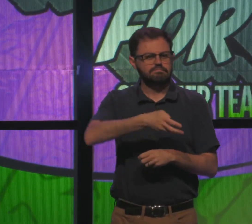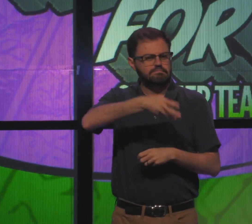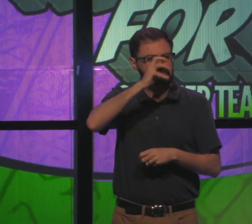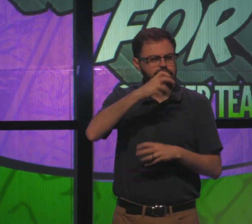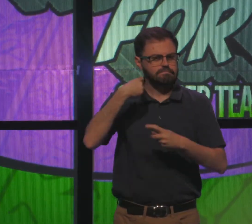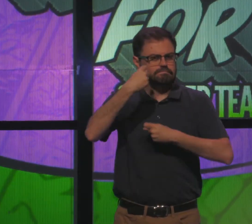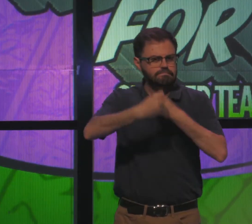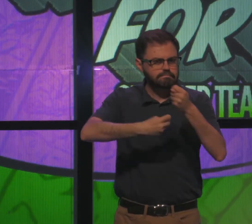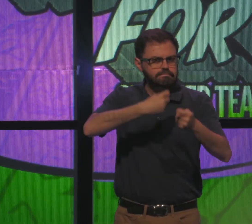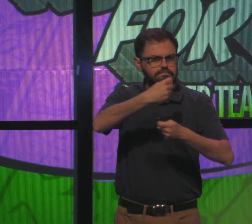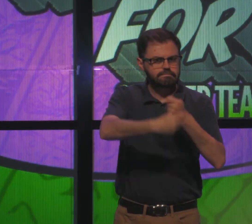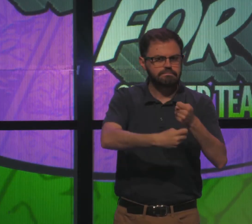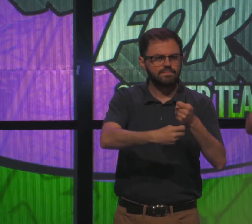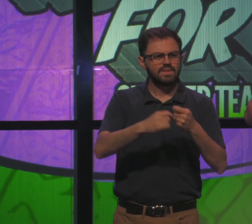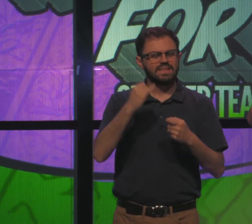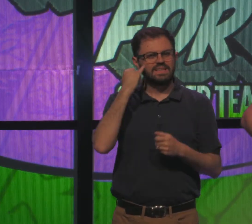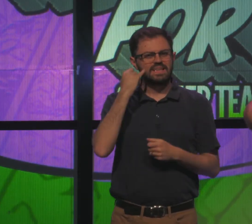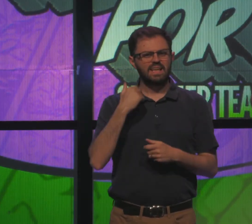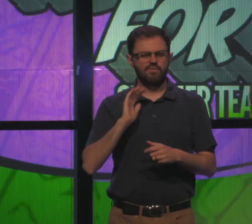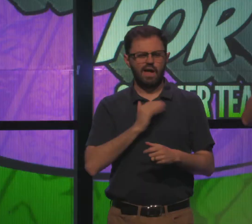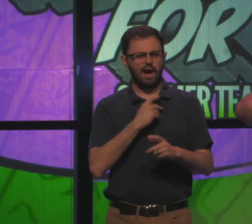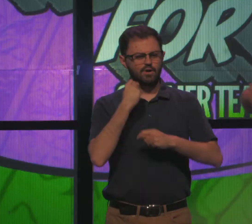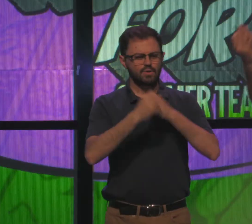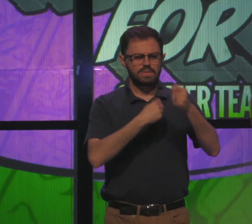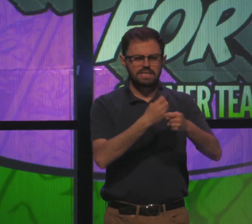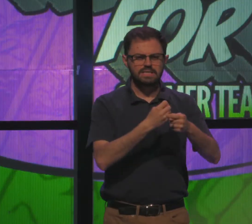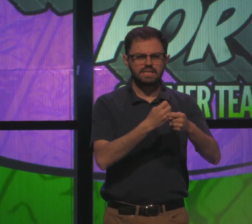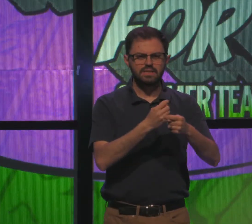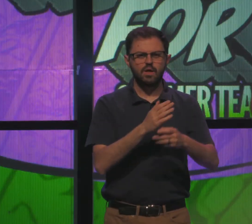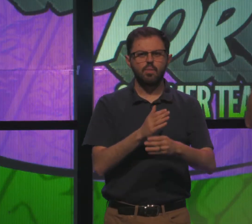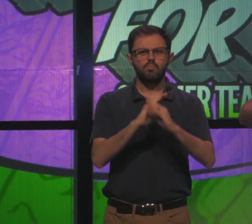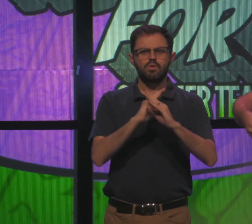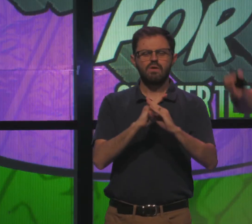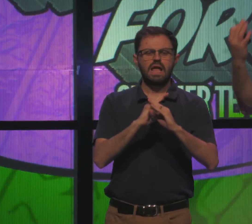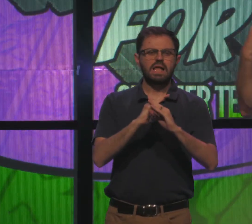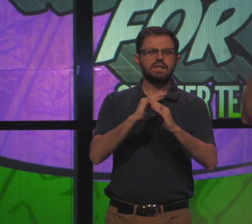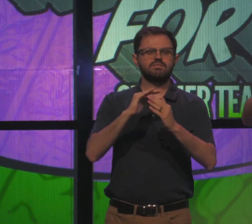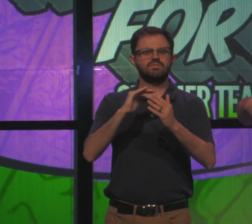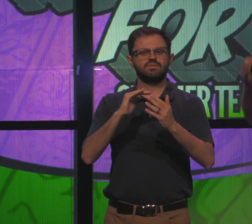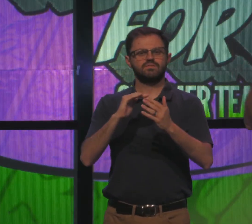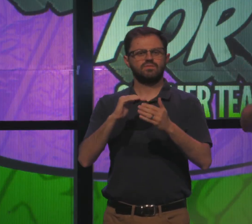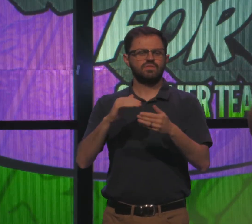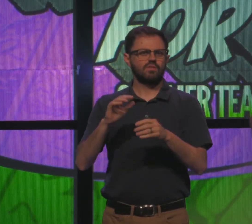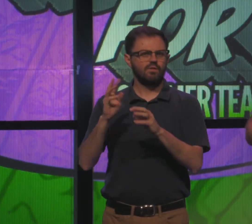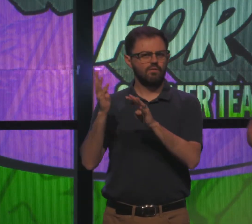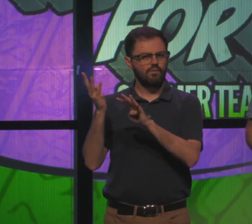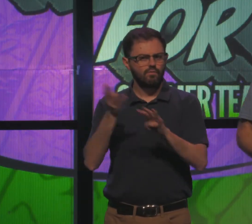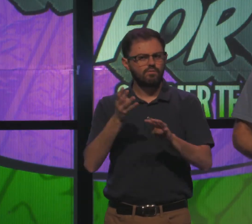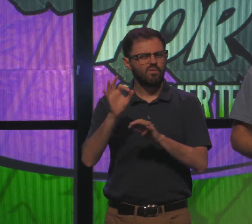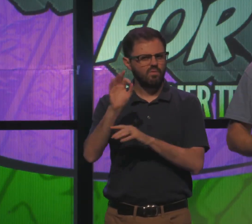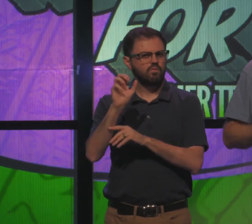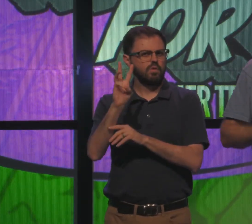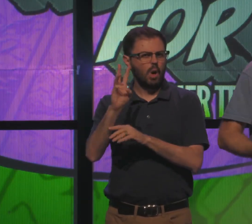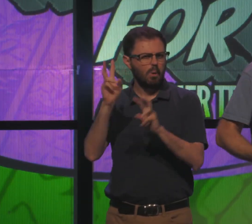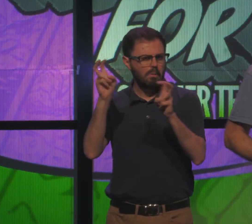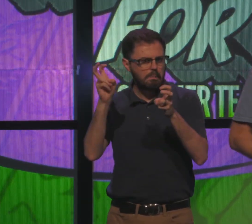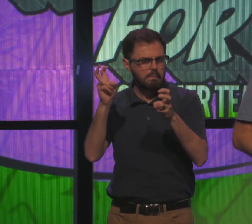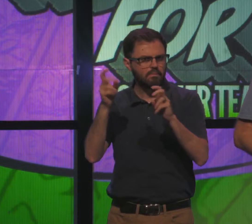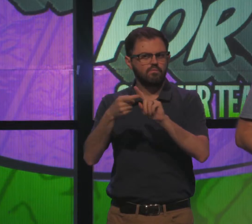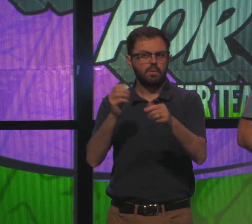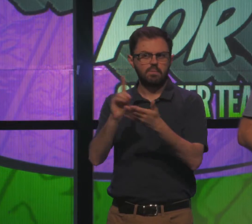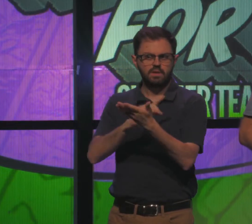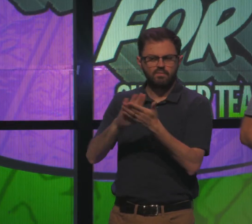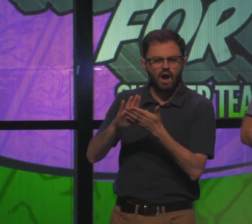religious traditions dam up the flow of life, the flow of the divine, then all of a sudden we have a